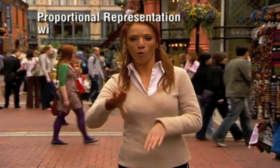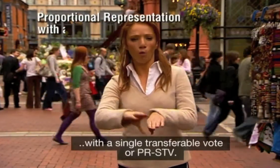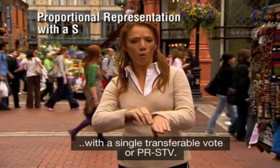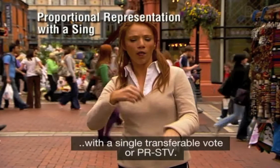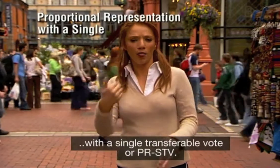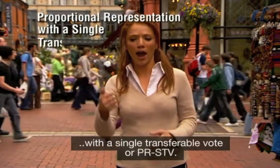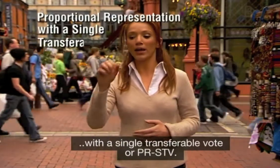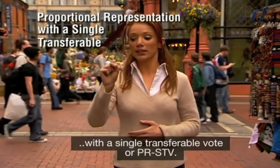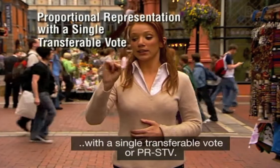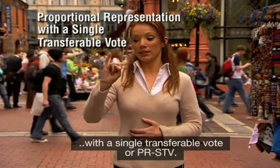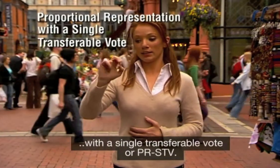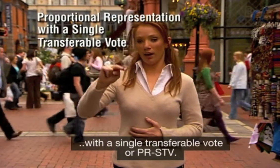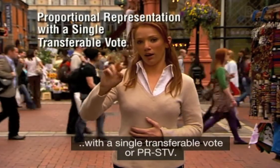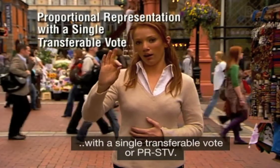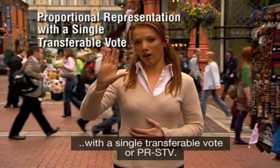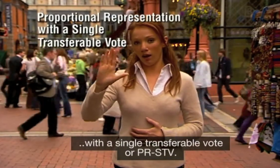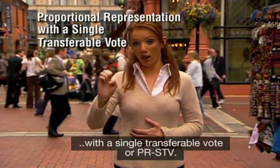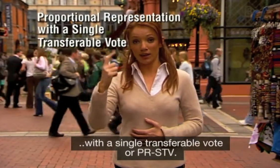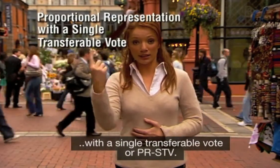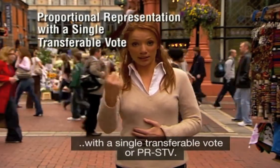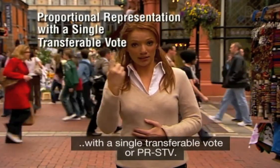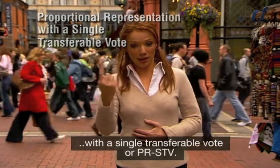With a single transferable vote, or